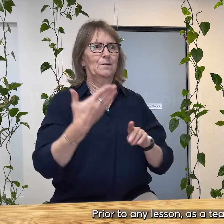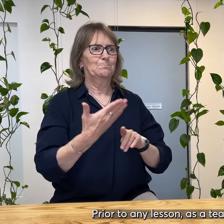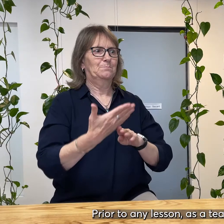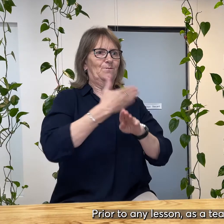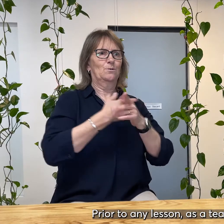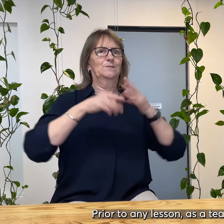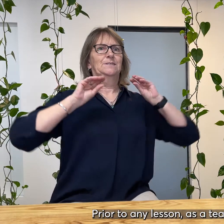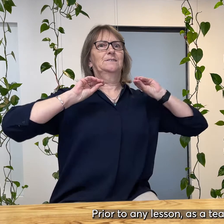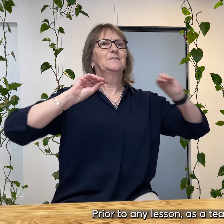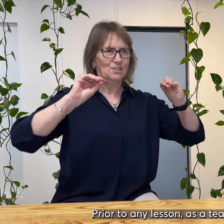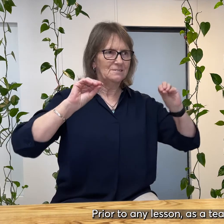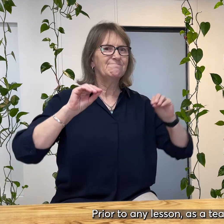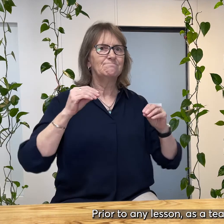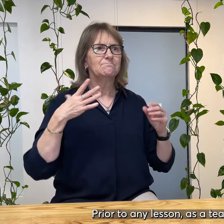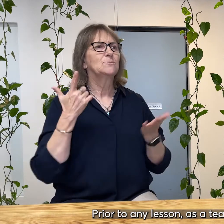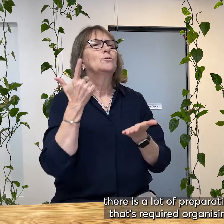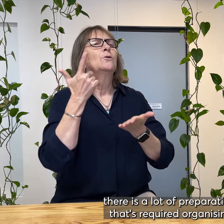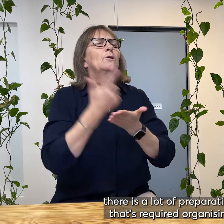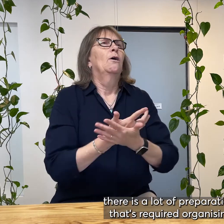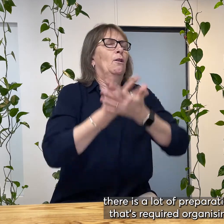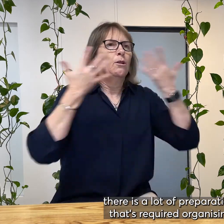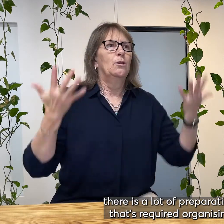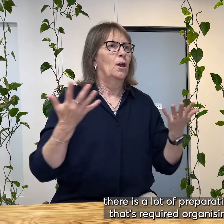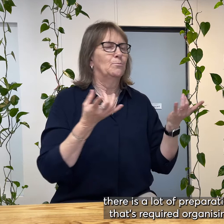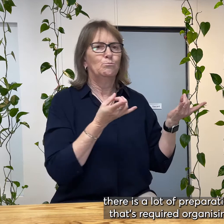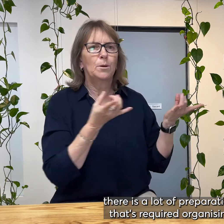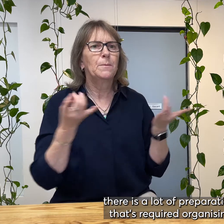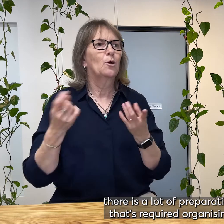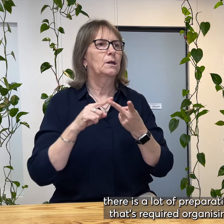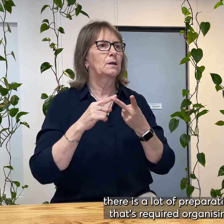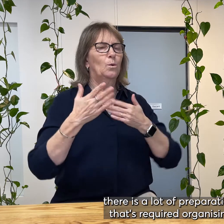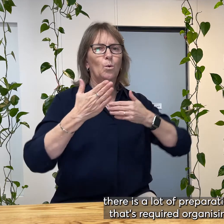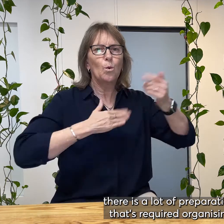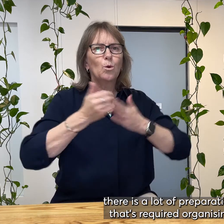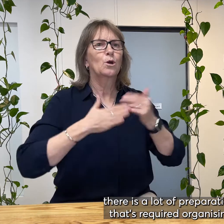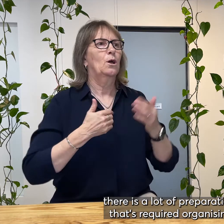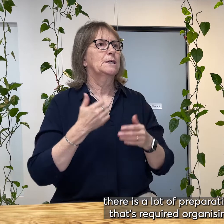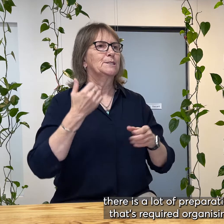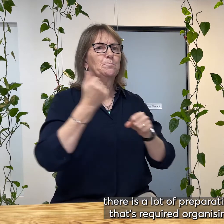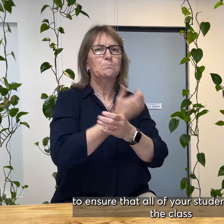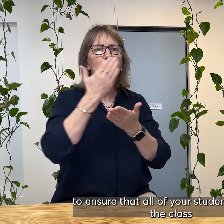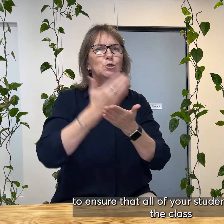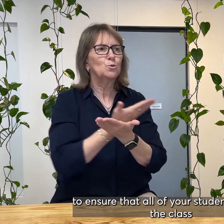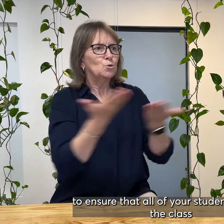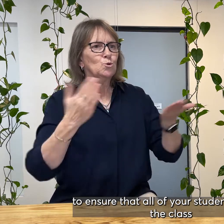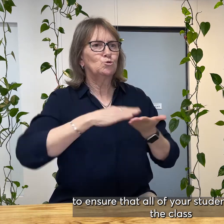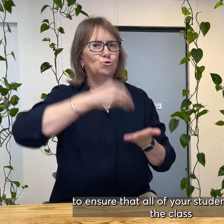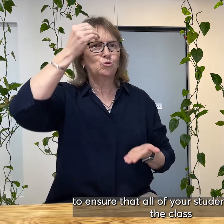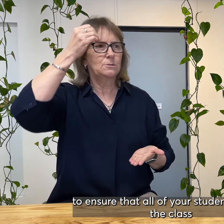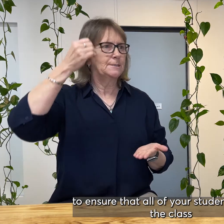Prior to any lesson, as a teacher, there is a lot of preparation that's required, organising to ensure that all of your students within